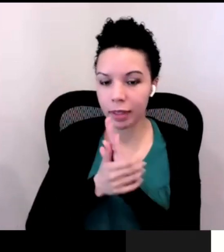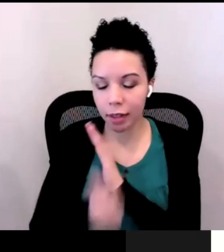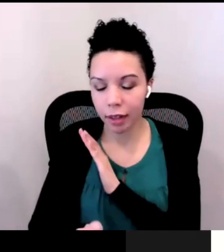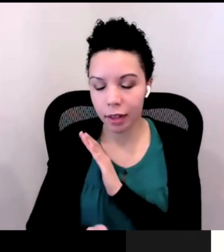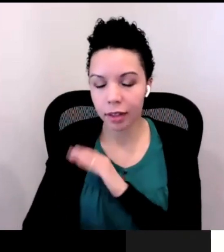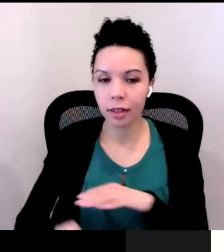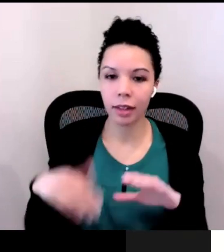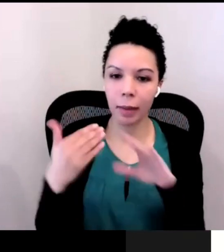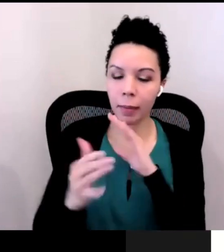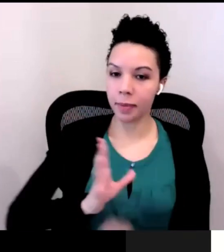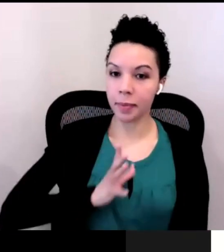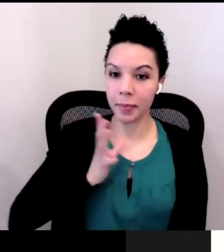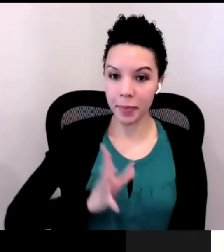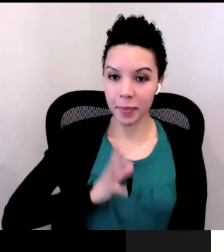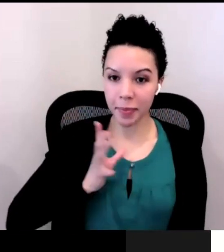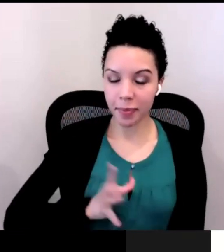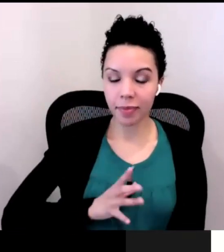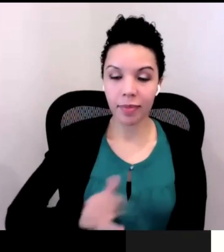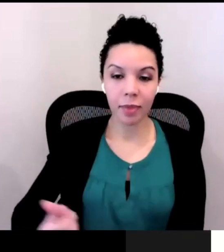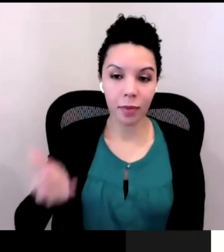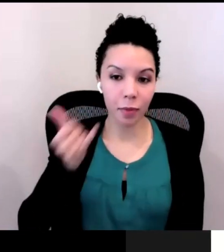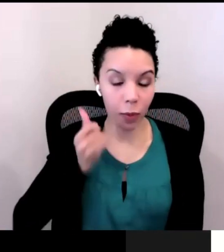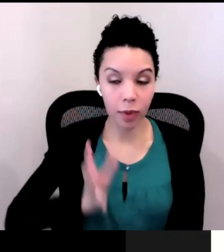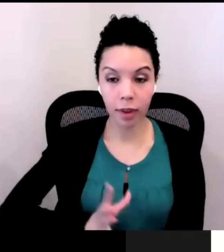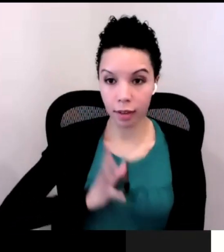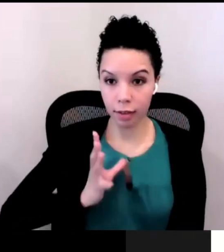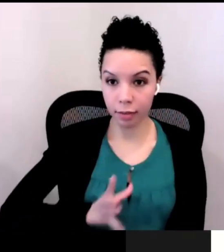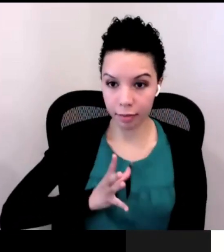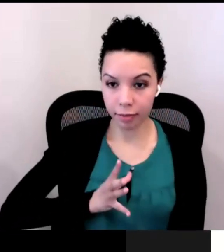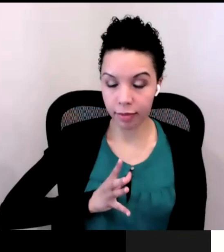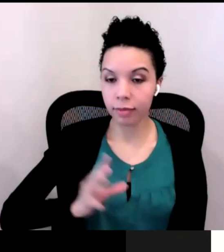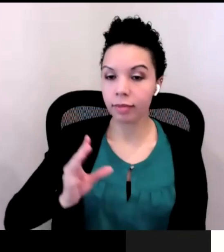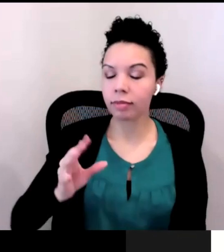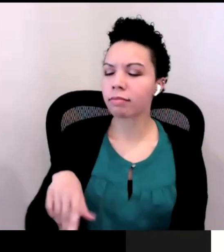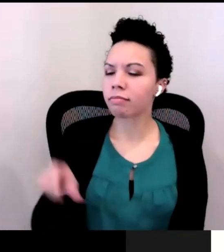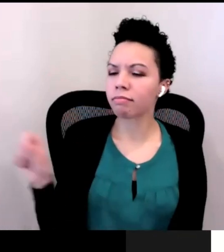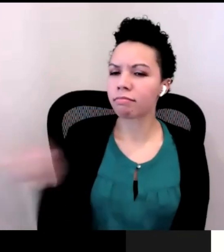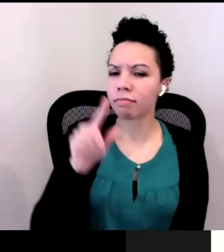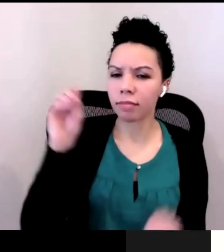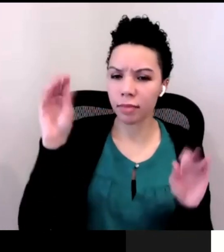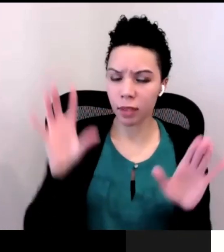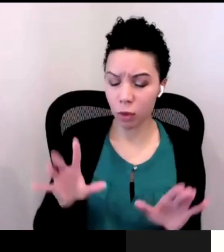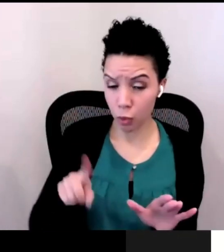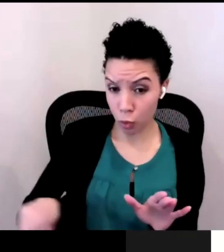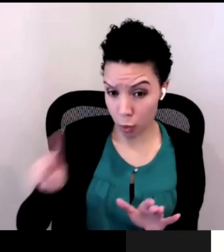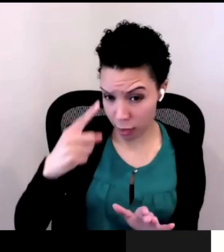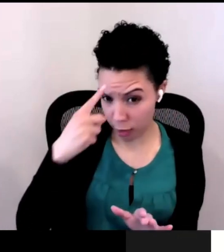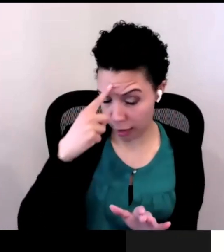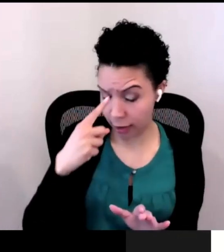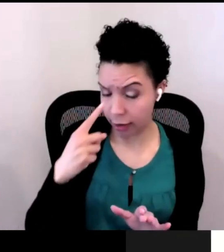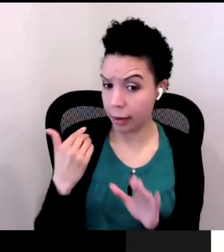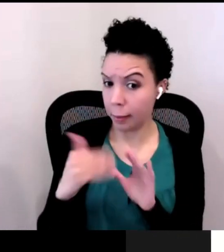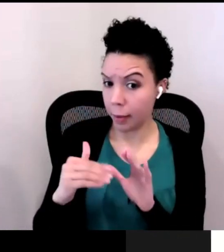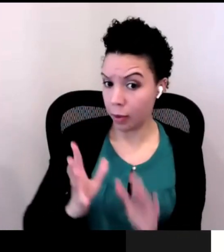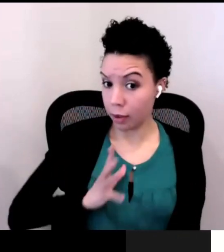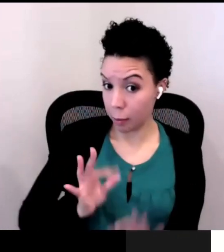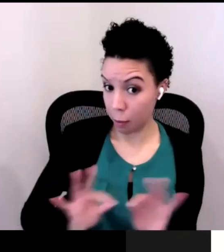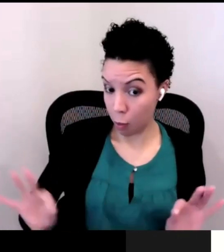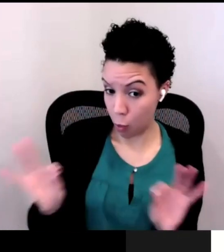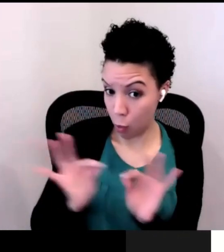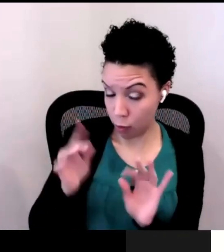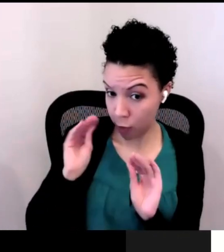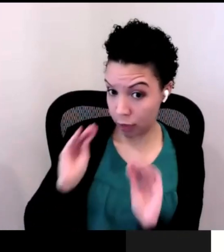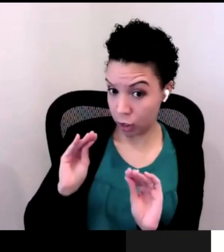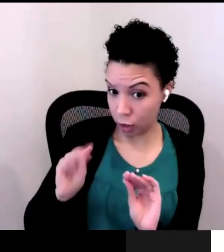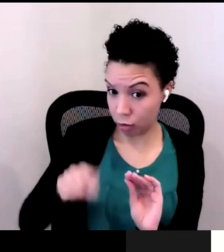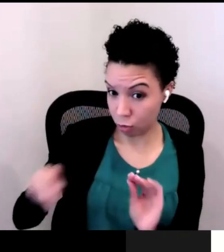email etiquette, phone etiquette. Teachers, show of hands, how many of you believe that email etiquette is important to teach